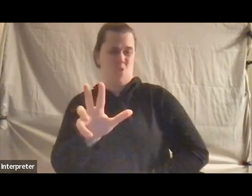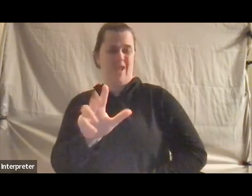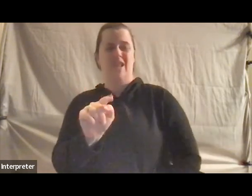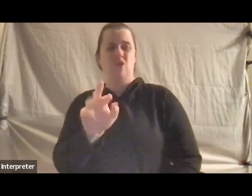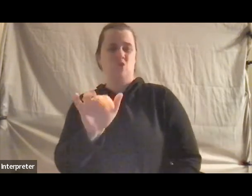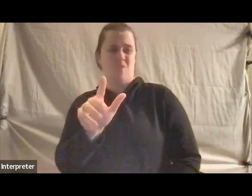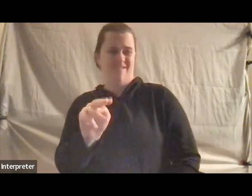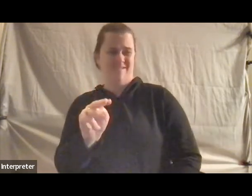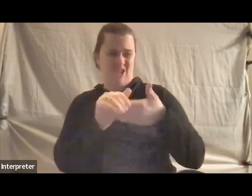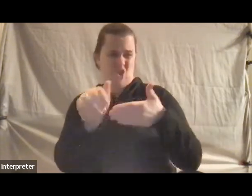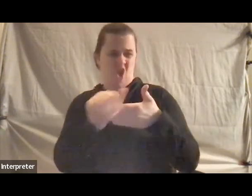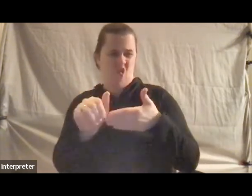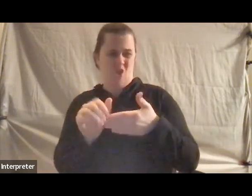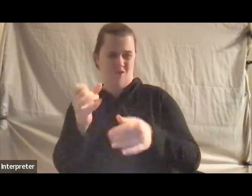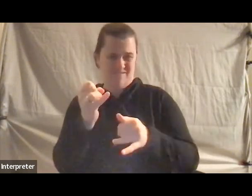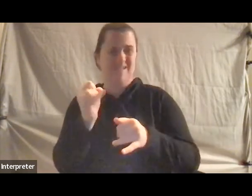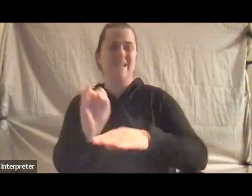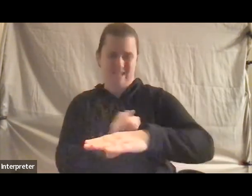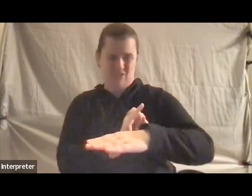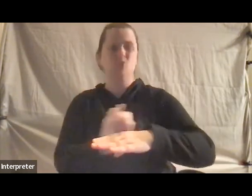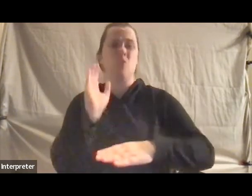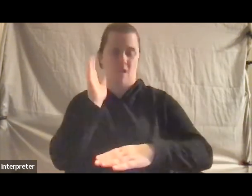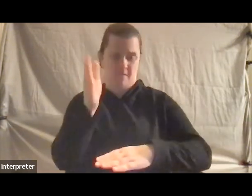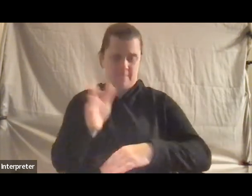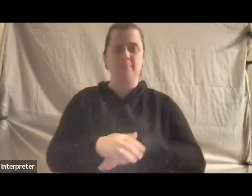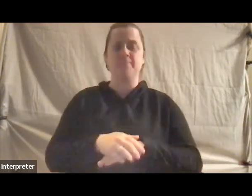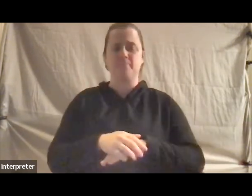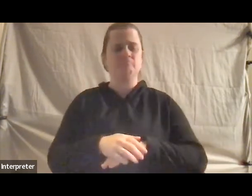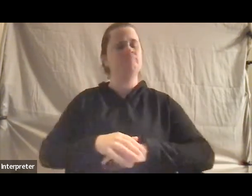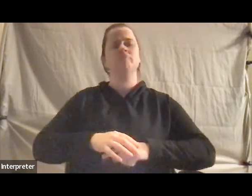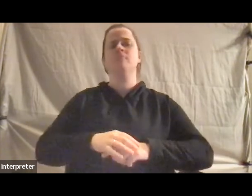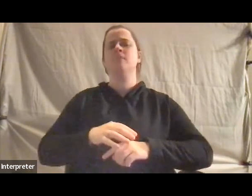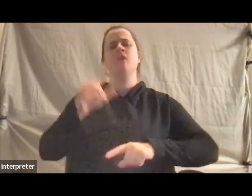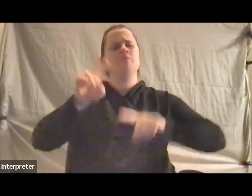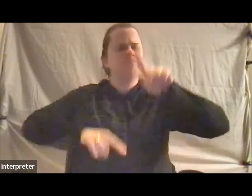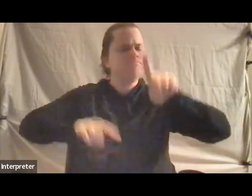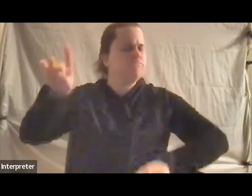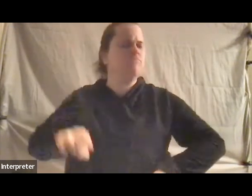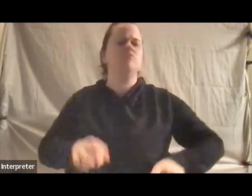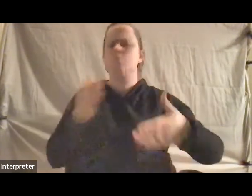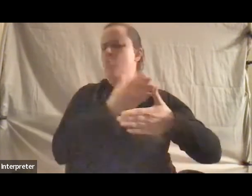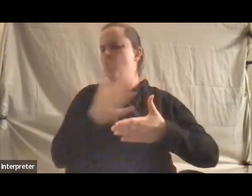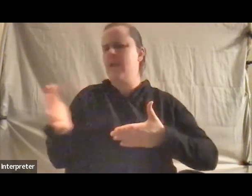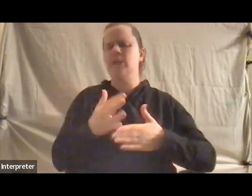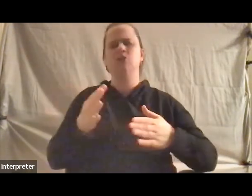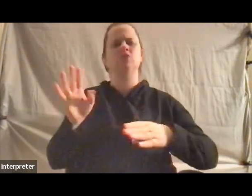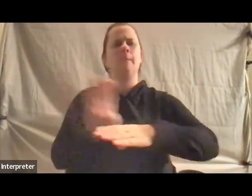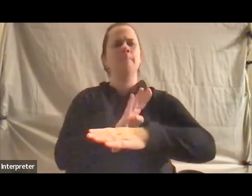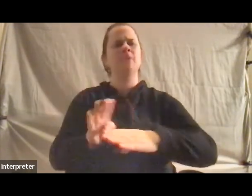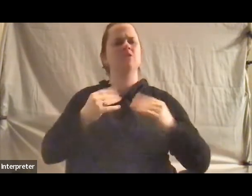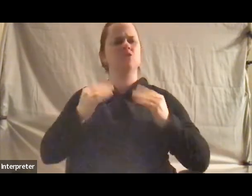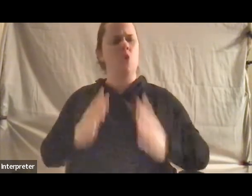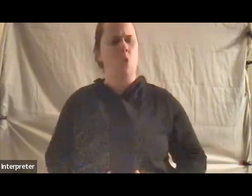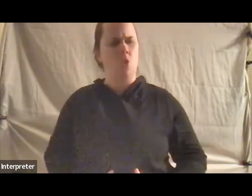industry. We are working to ensure that a diverse range of business owners are able to gain from this growth right